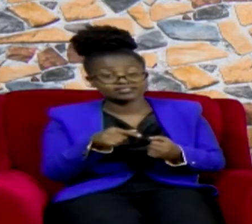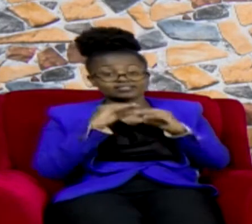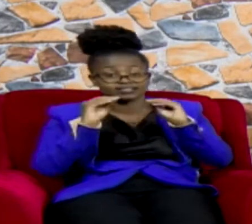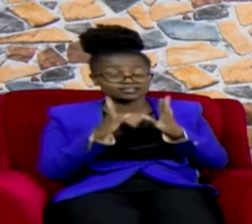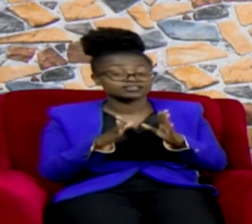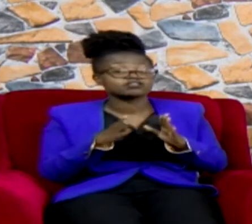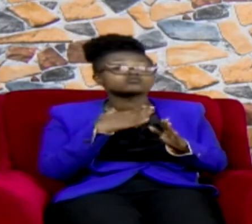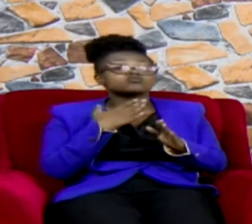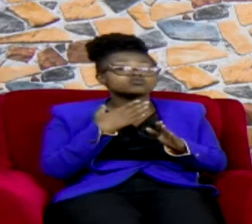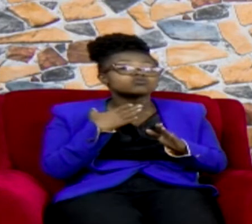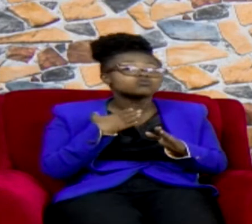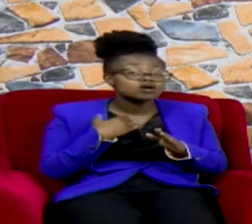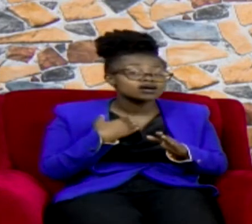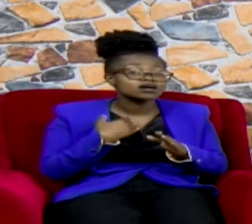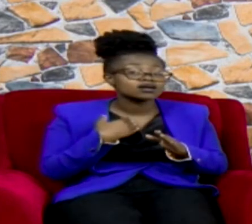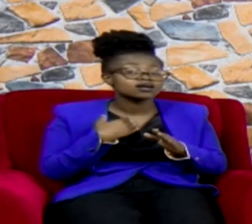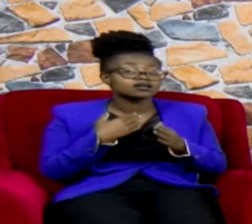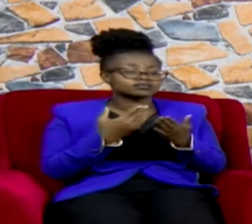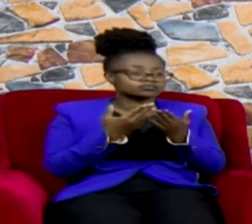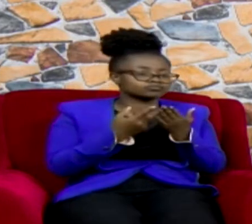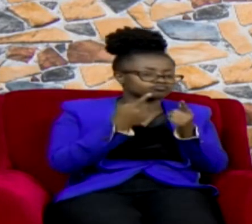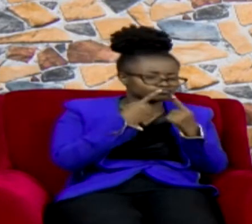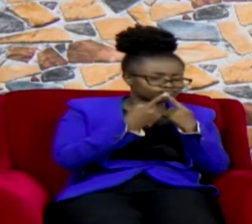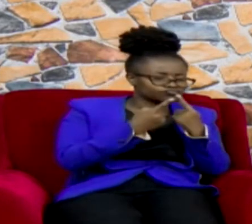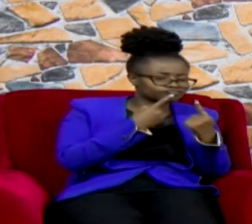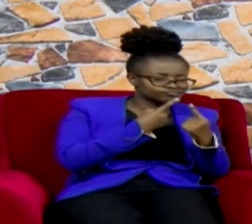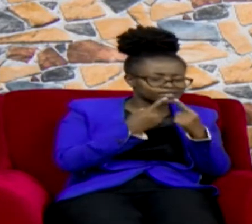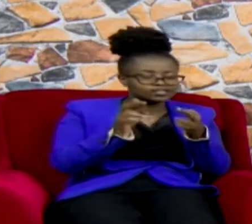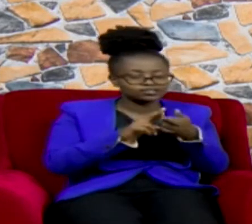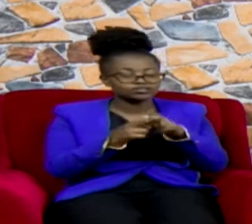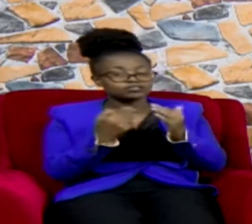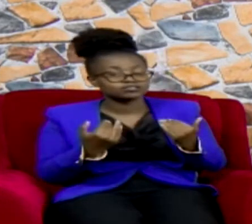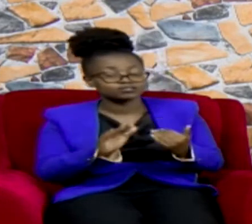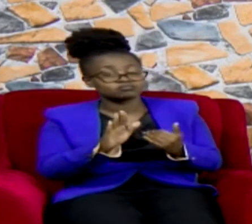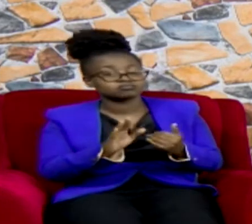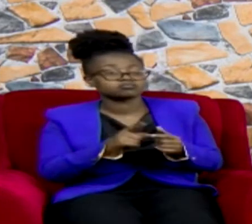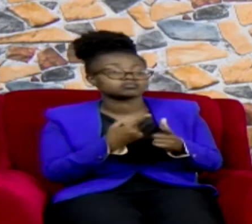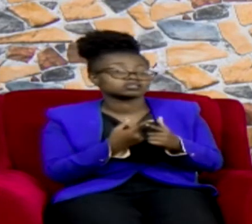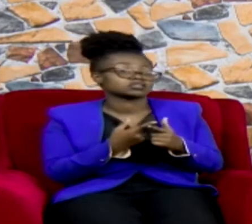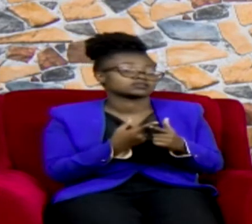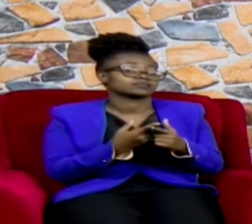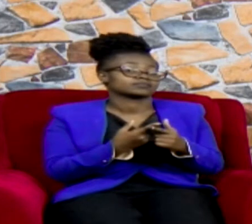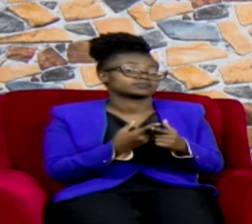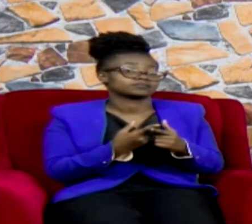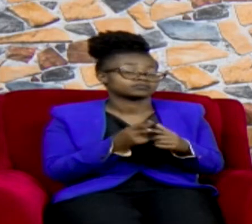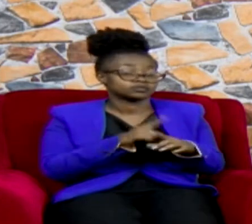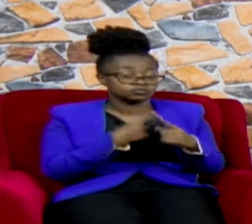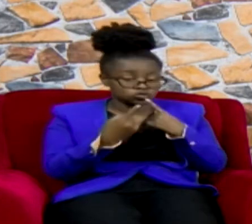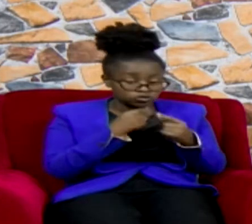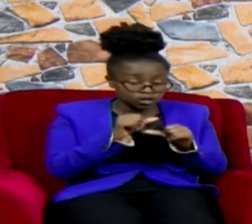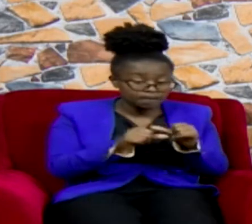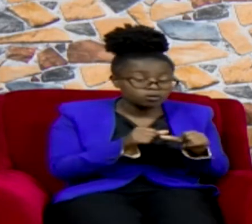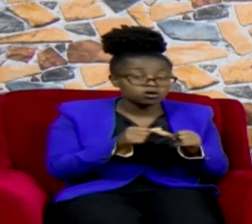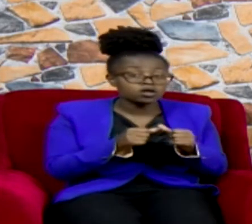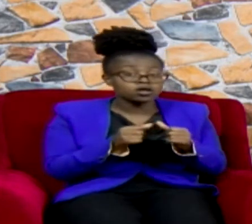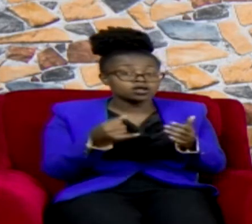teacher is the only one who has a rapport and a relation with your child. You find when we're talking about